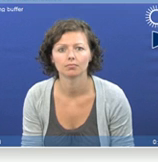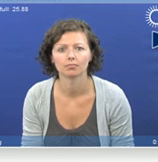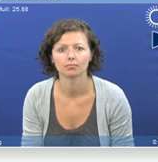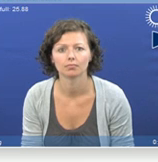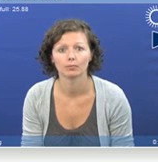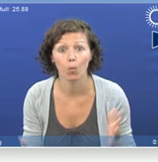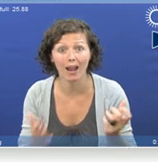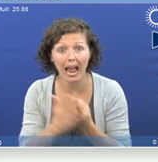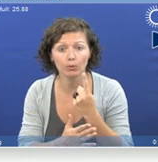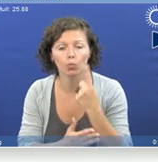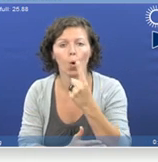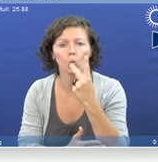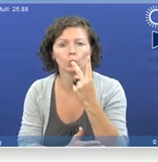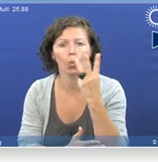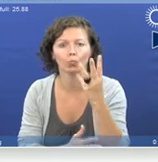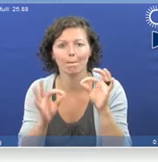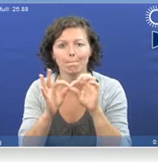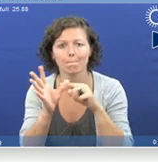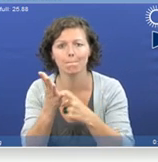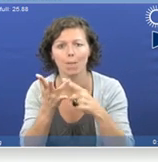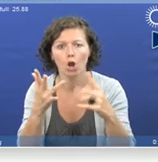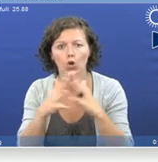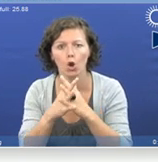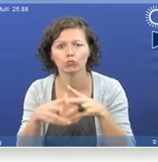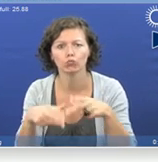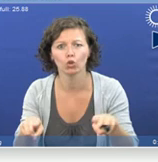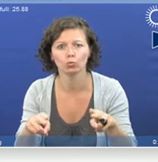I'm not sure